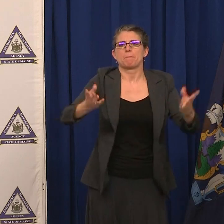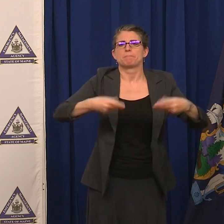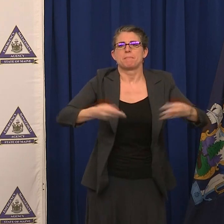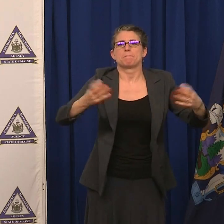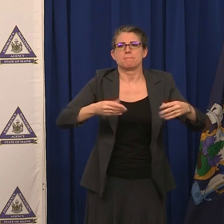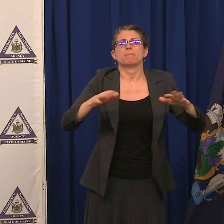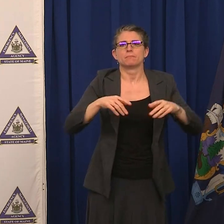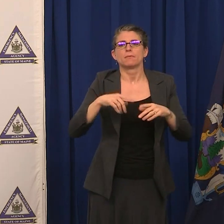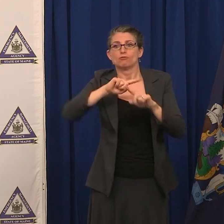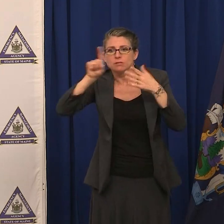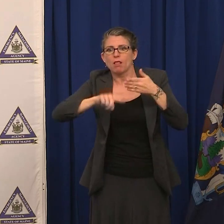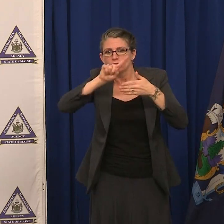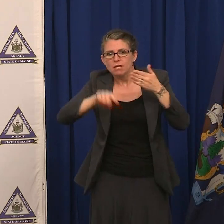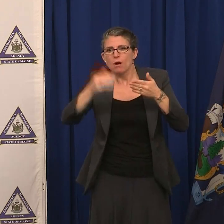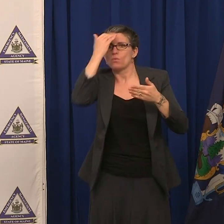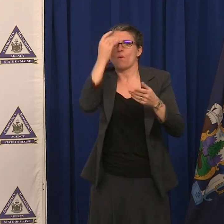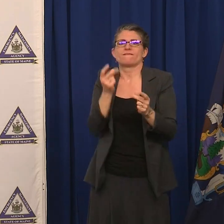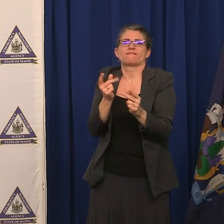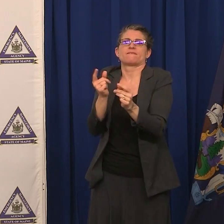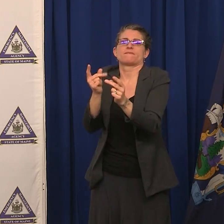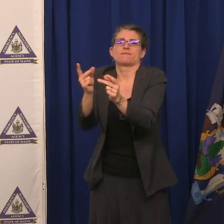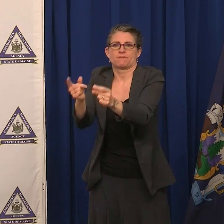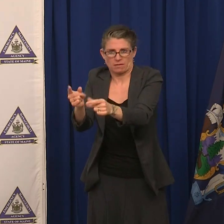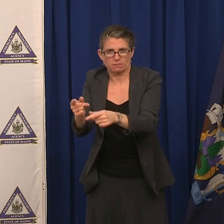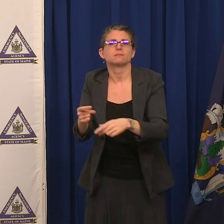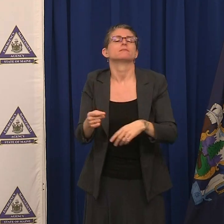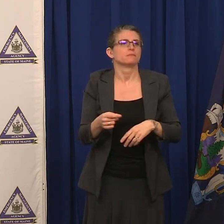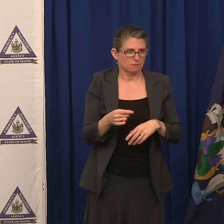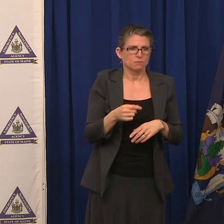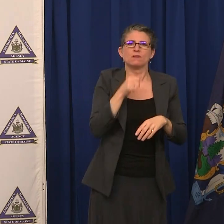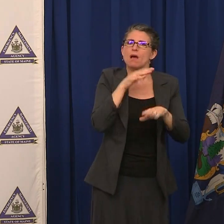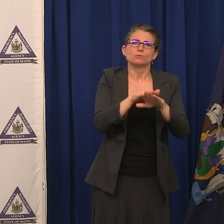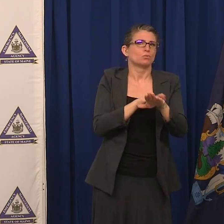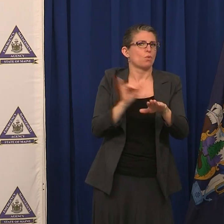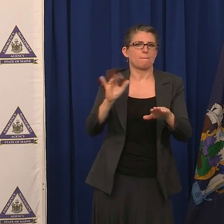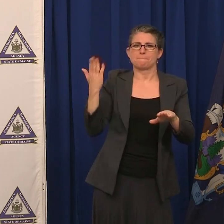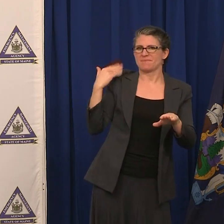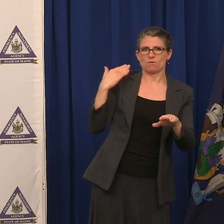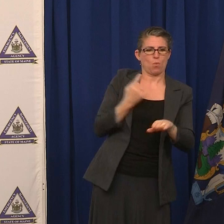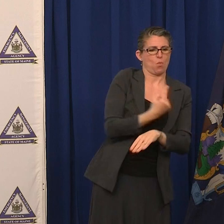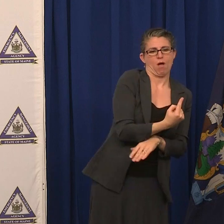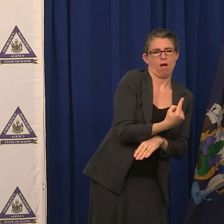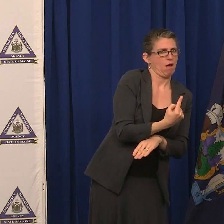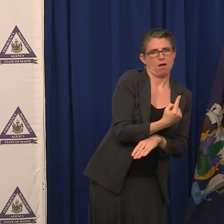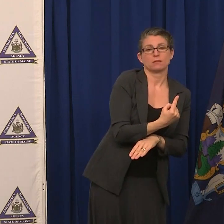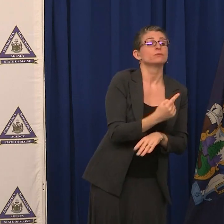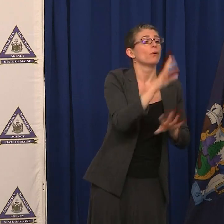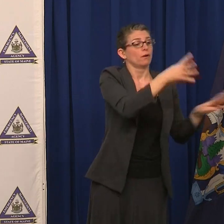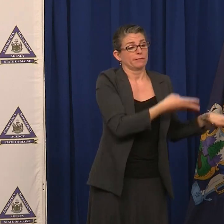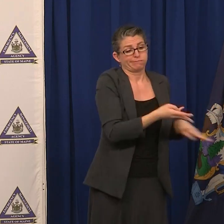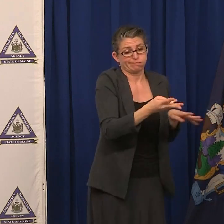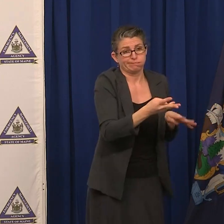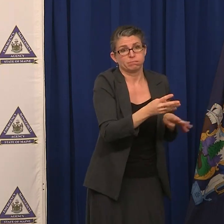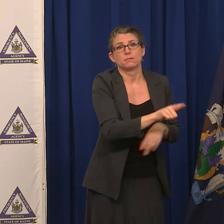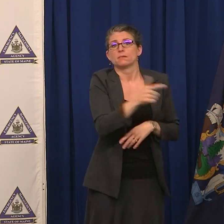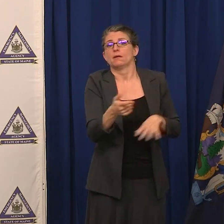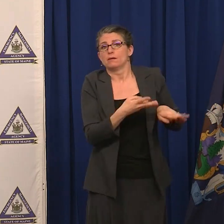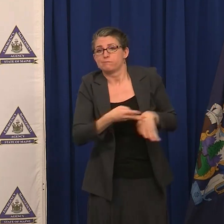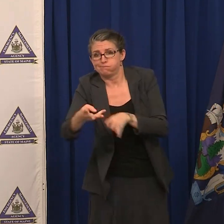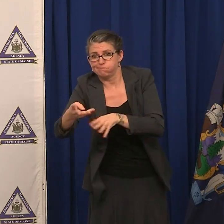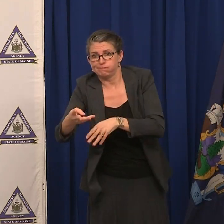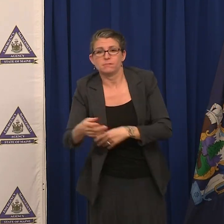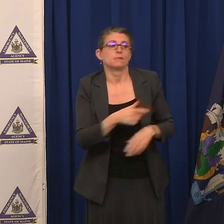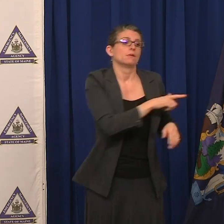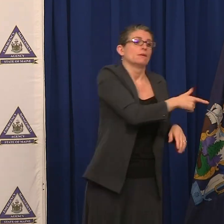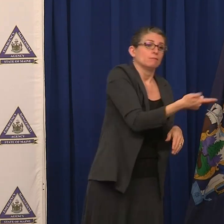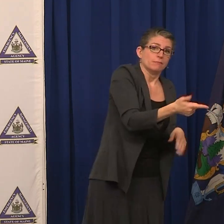challenge for one platform. We hope to be able to rely on the availability for the other platform. Again,